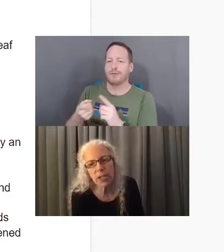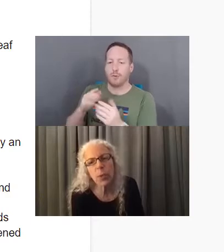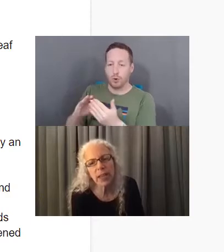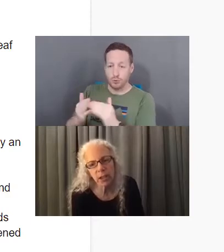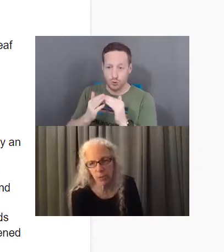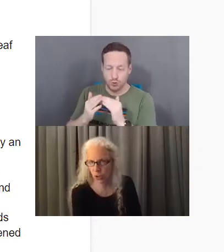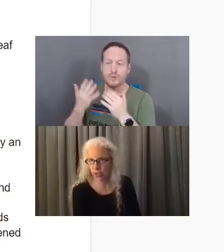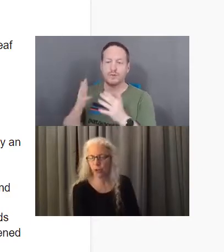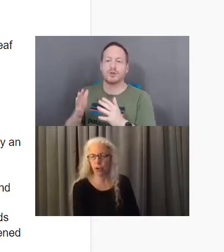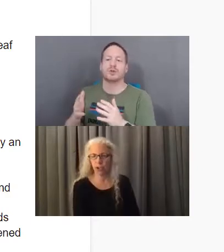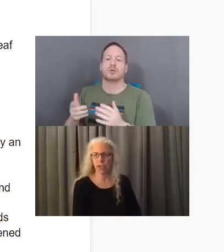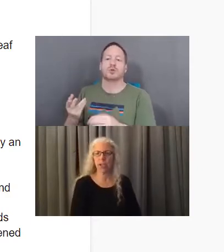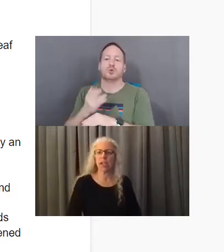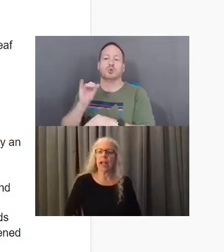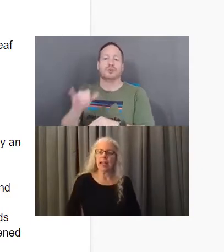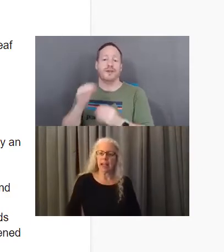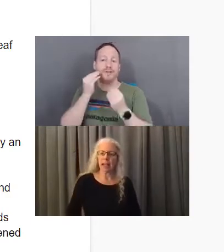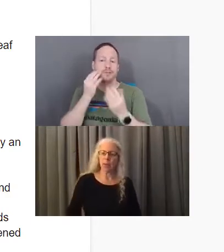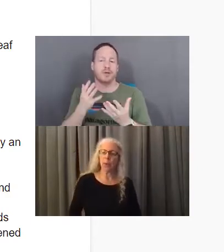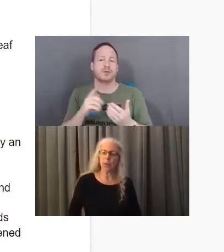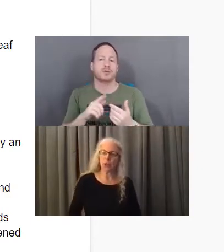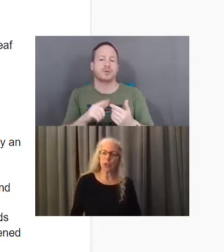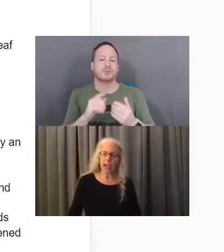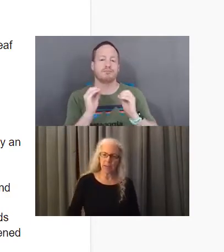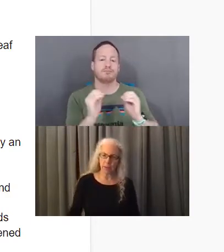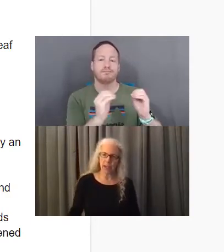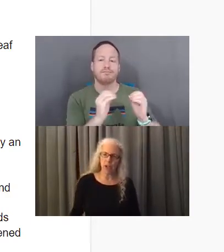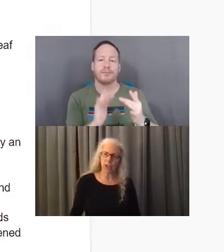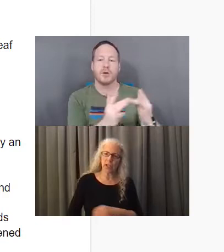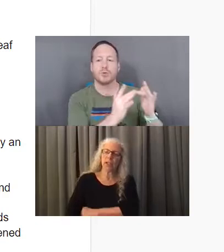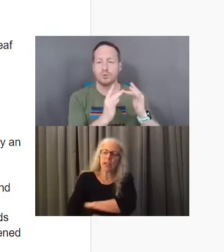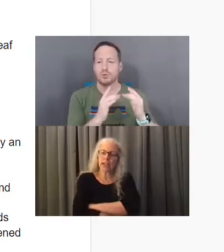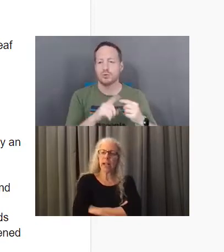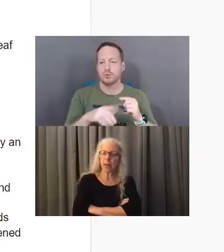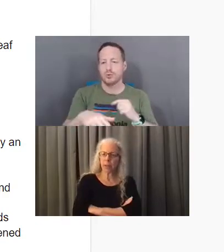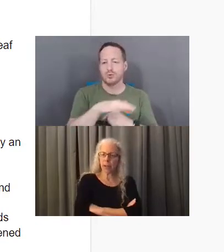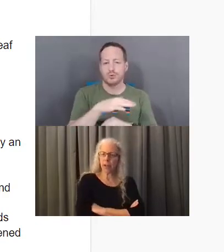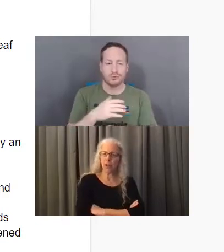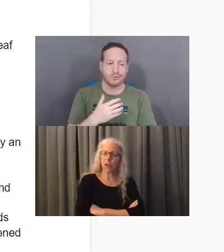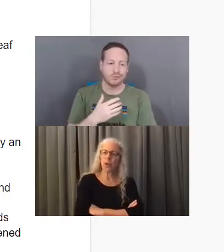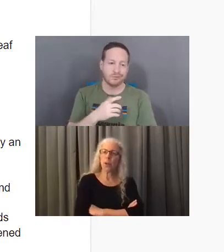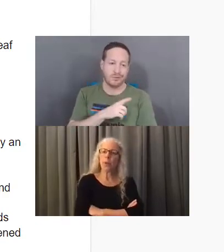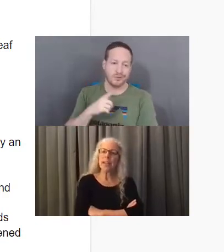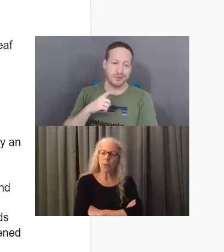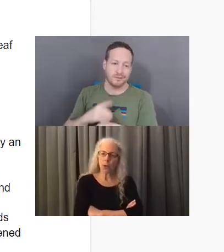within the community first. And then we would use that information to help when we network with